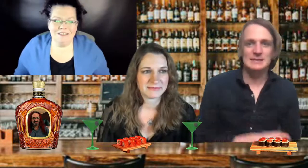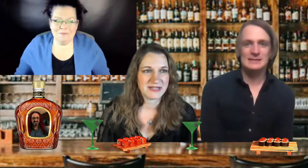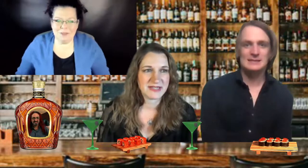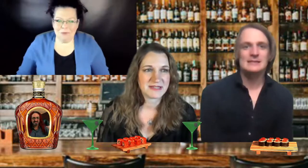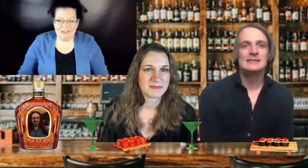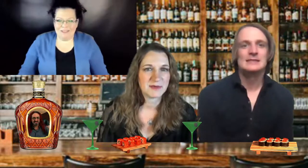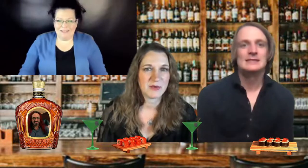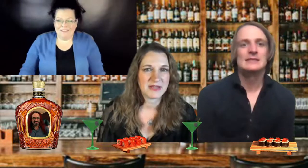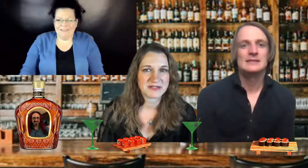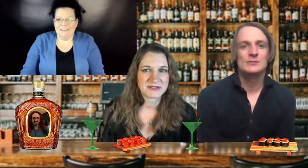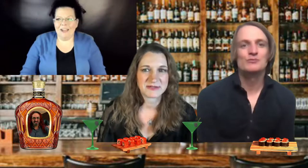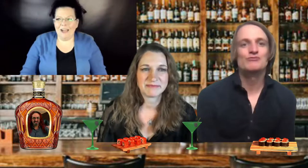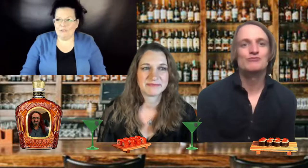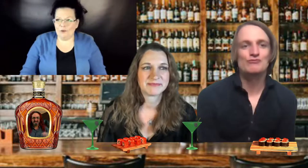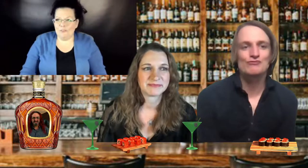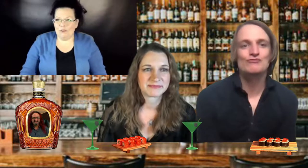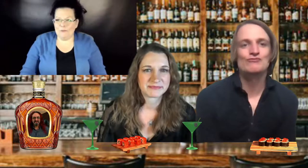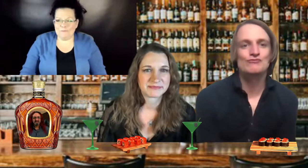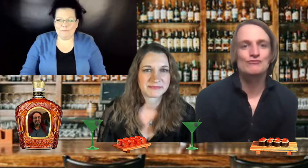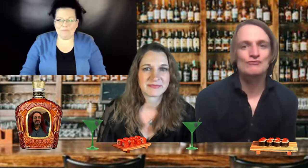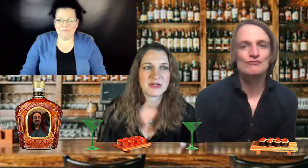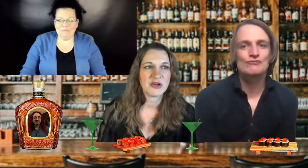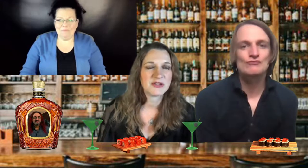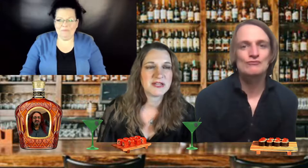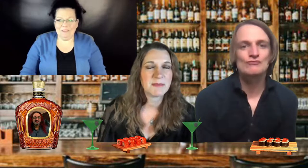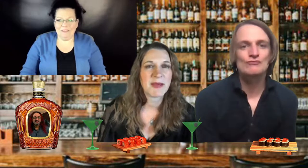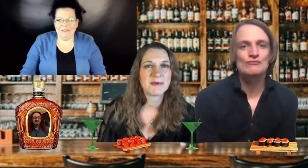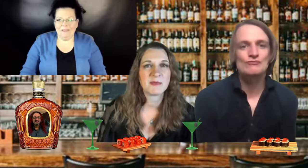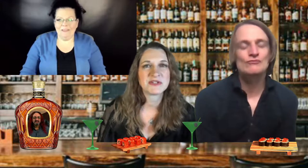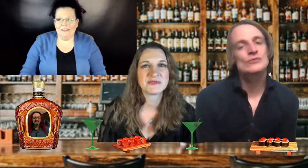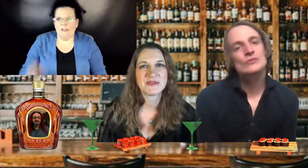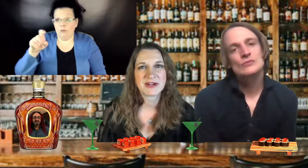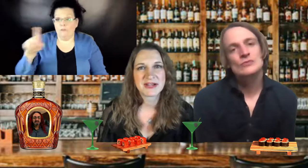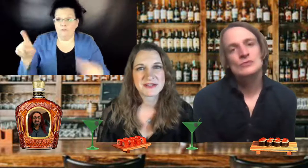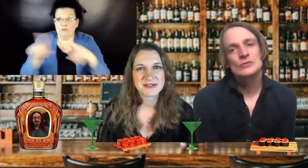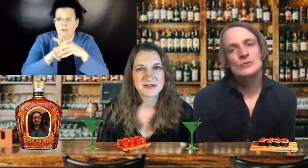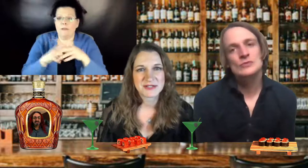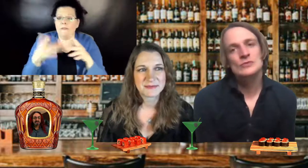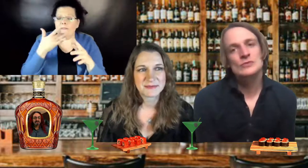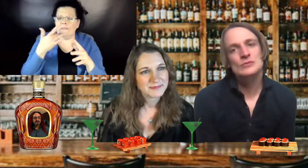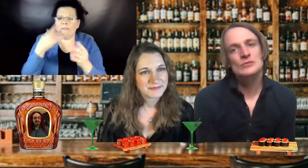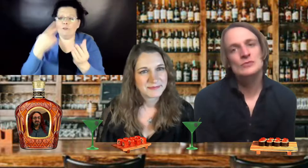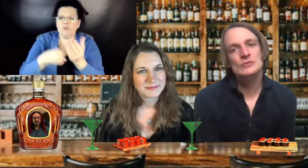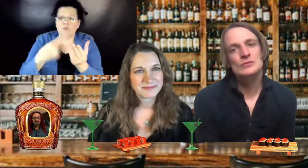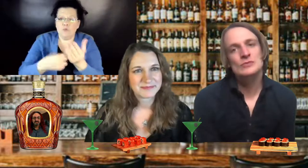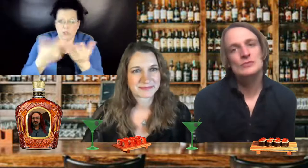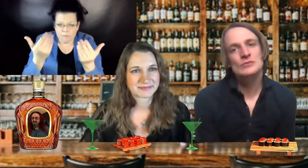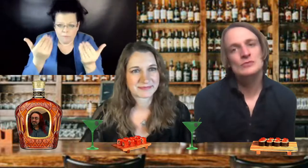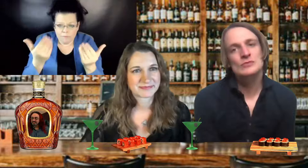Midwest. Yes, Midwest. How's it over there? No, you need to pop in. What's your favorite kind of sushi?